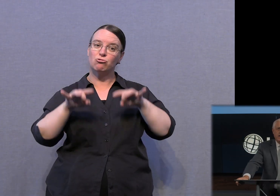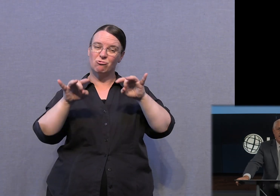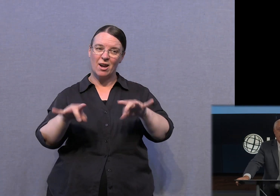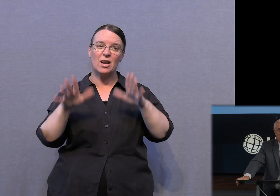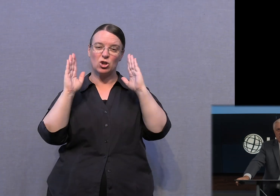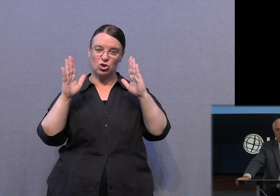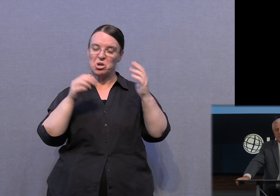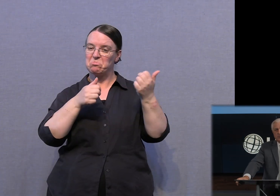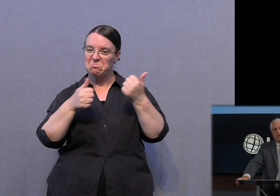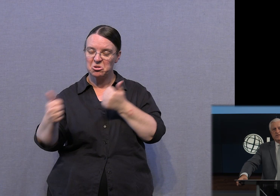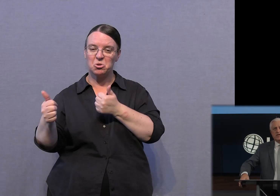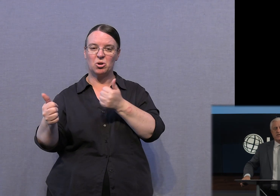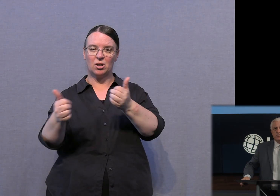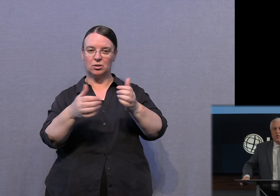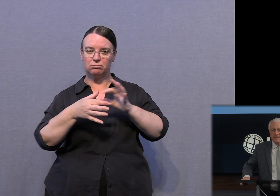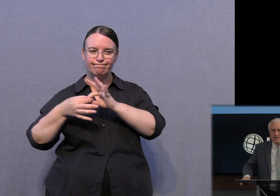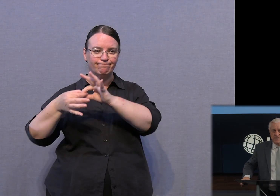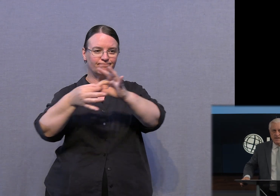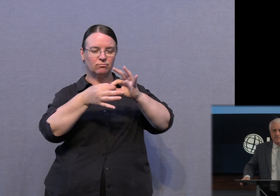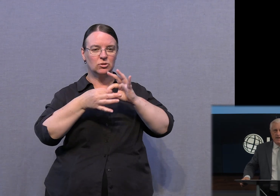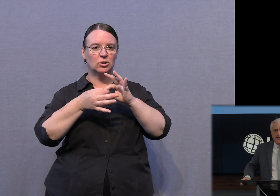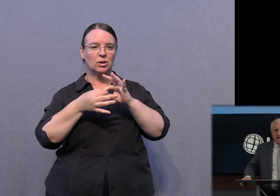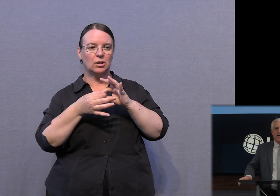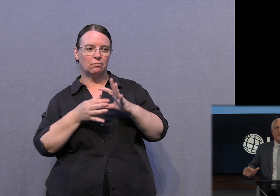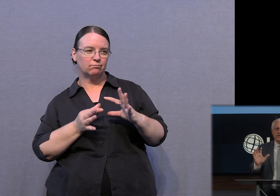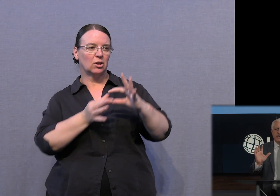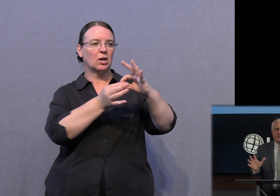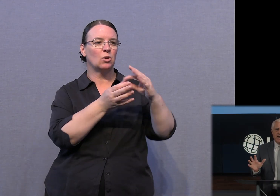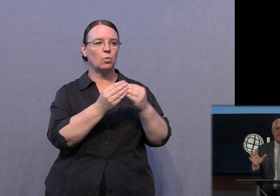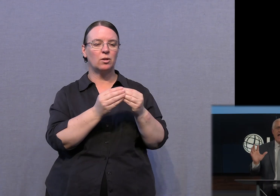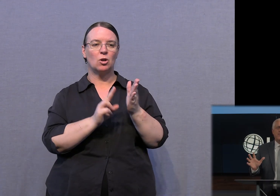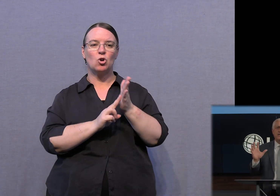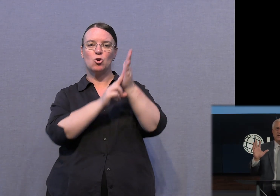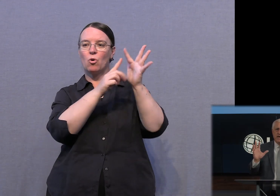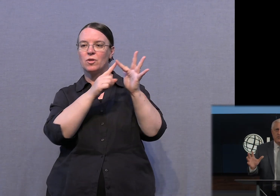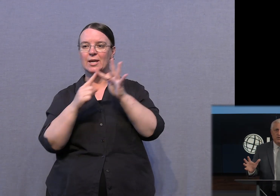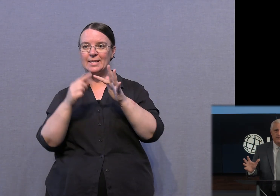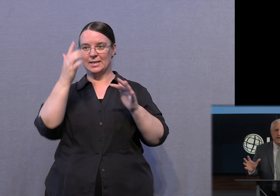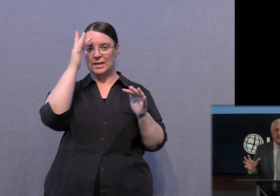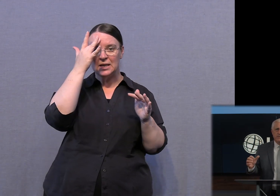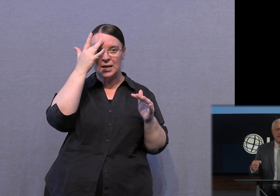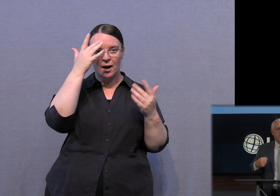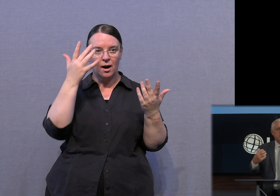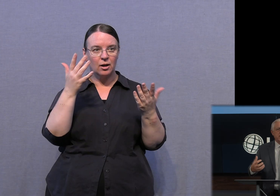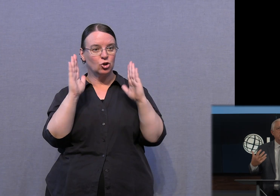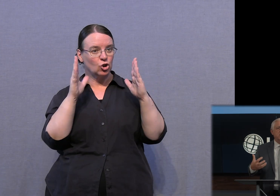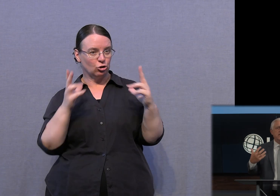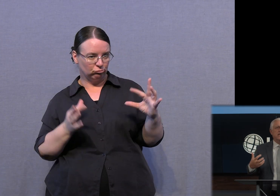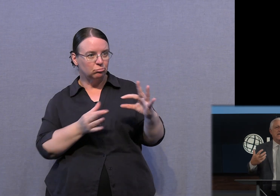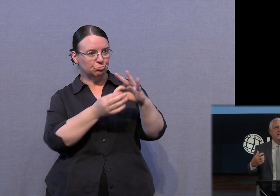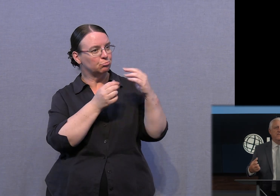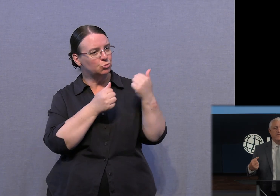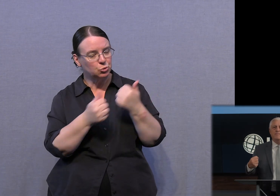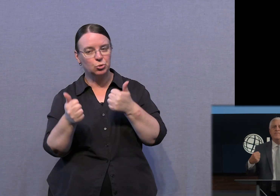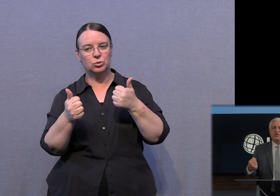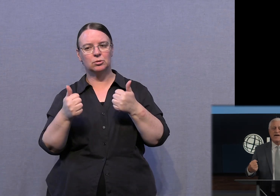beyond, partnering with churches such as Northeast India. And I appreciate that. I'm happy to tell you that this is